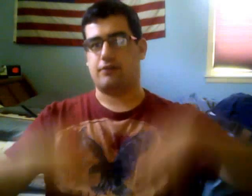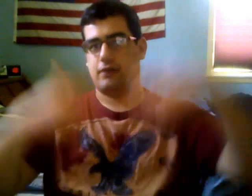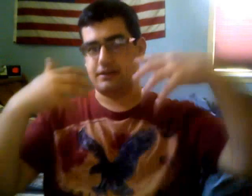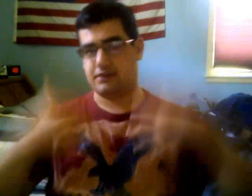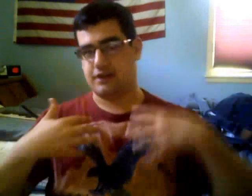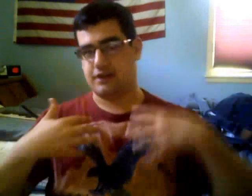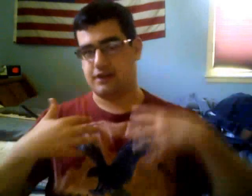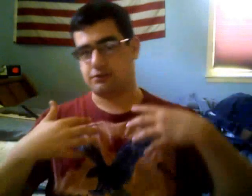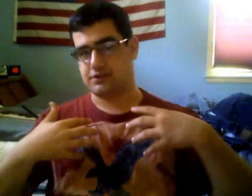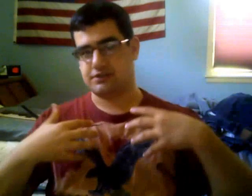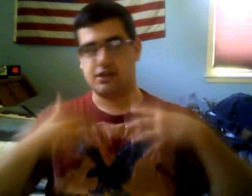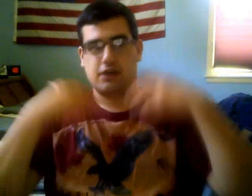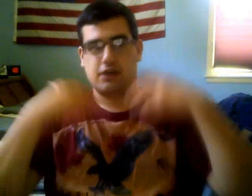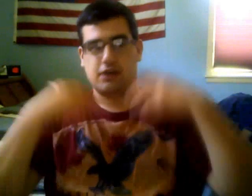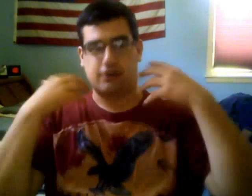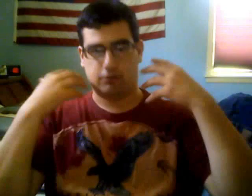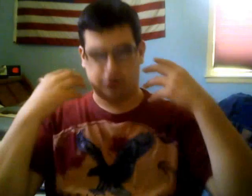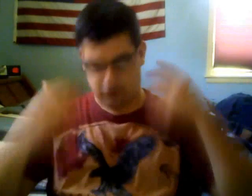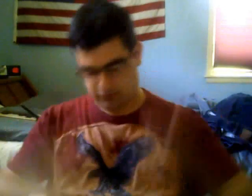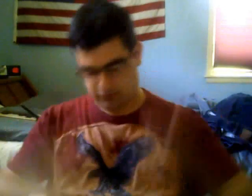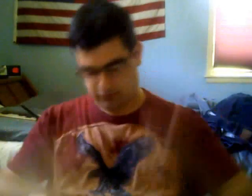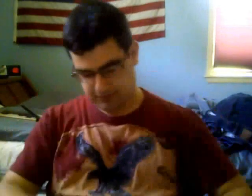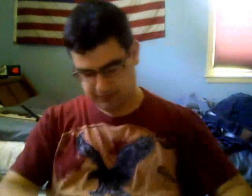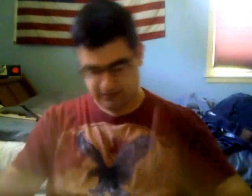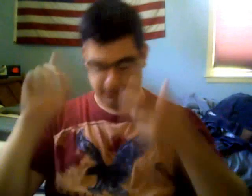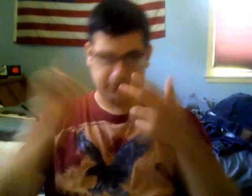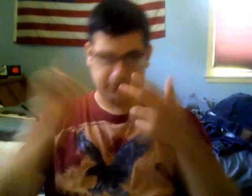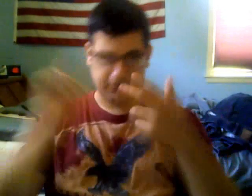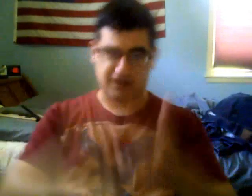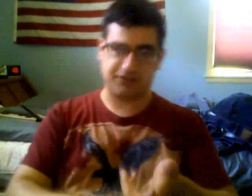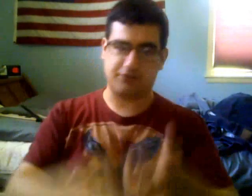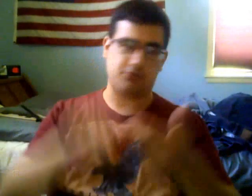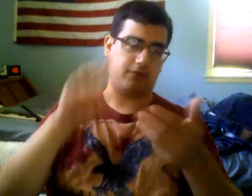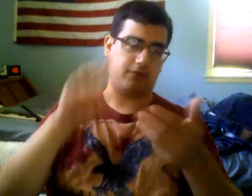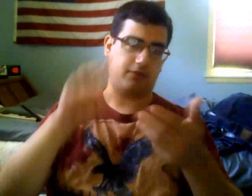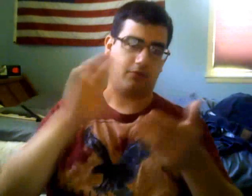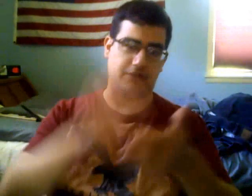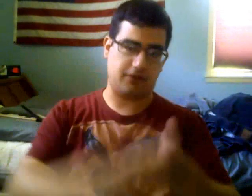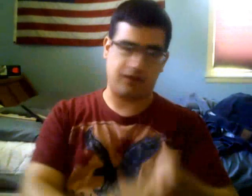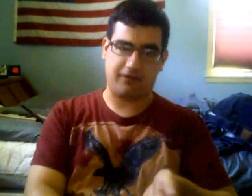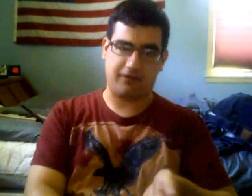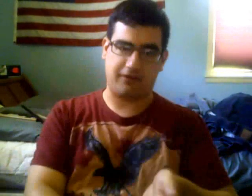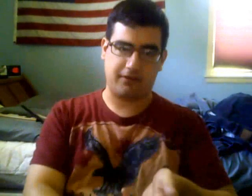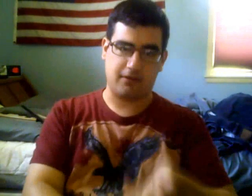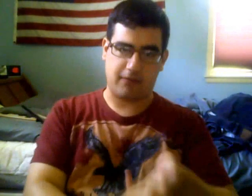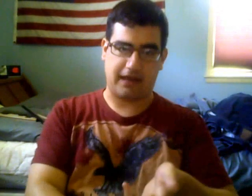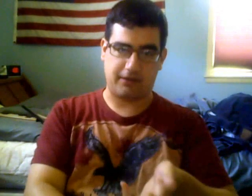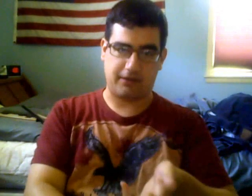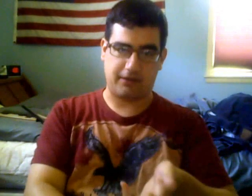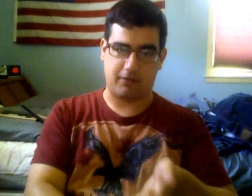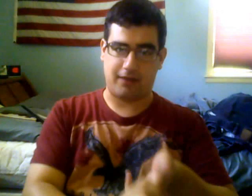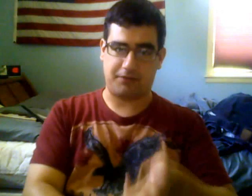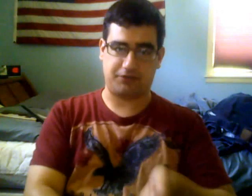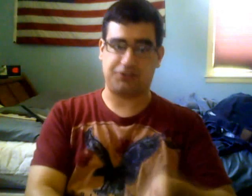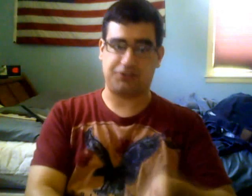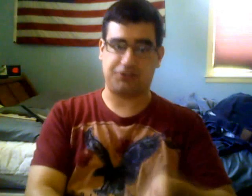you elect me as your president, there will be no corruption. I will never lie to you. There will be nothing bad about my administration if